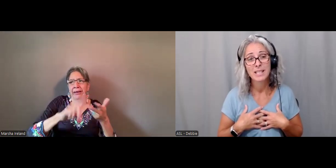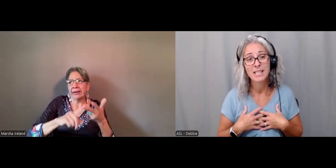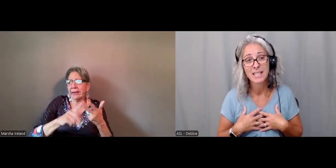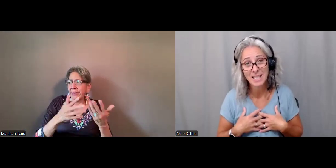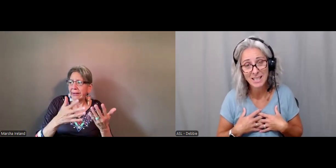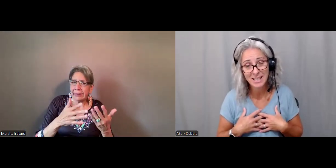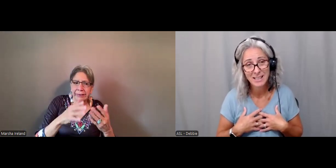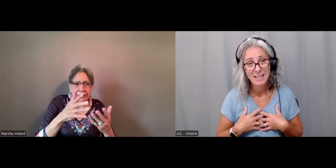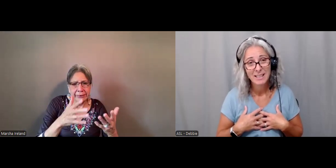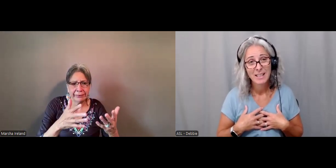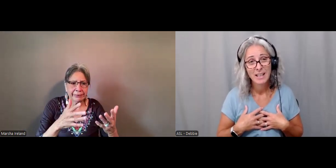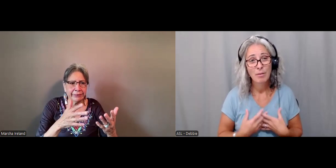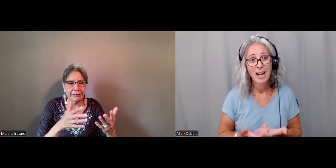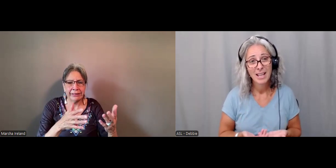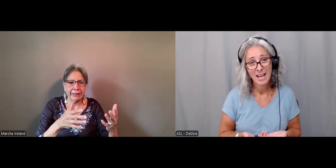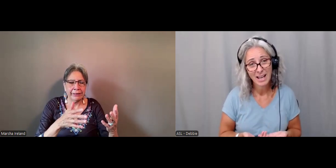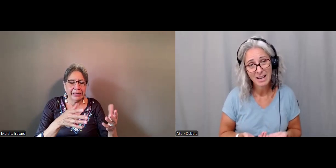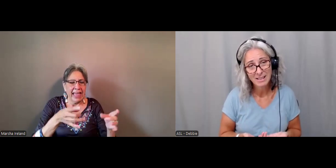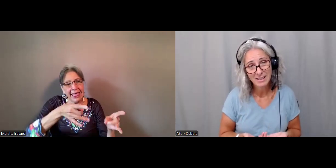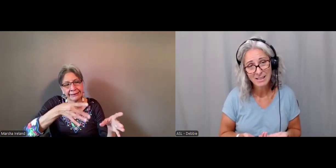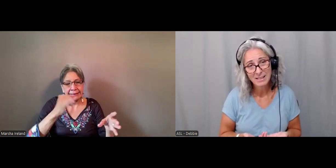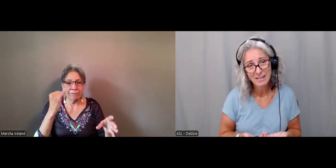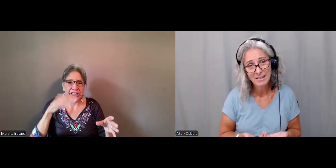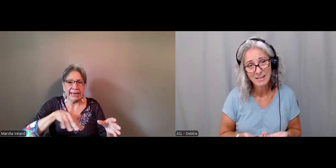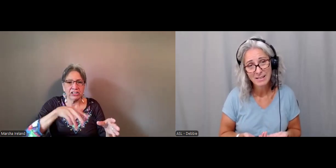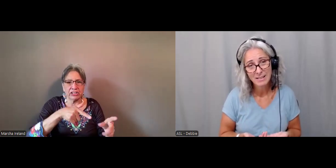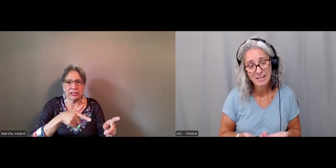actually succeed in eradicating us?